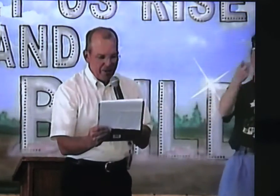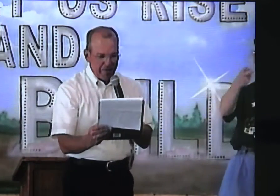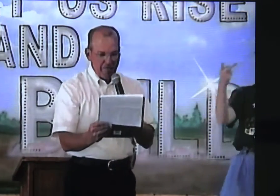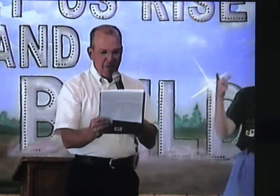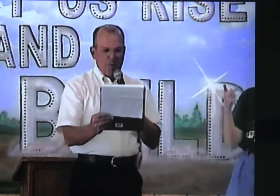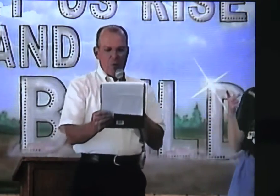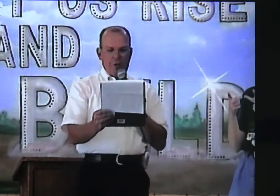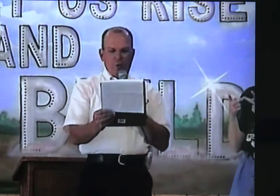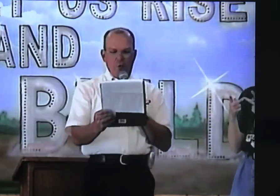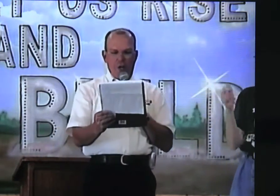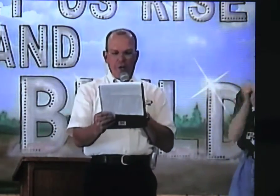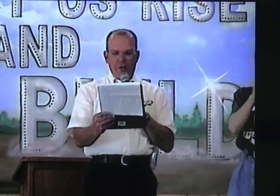With